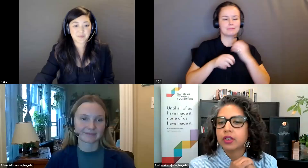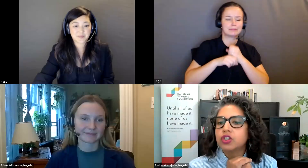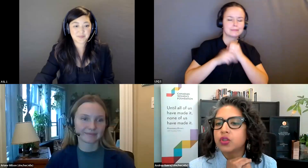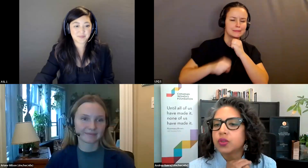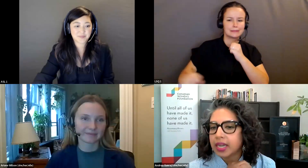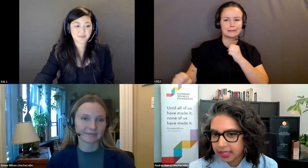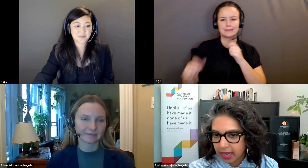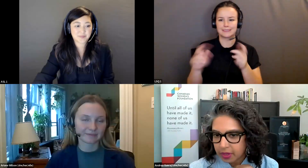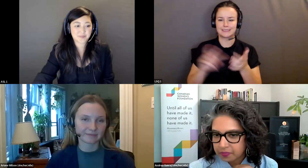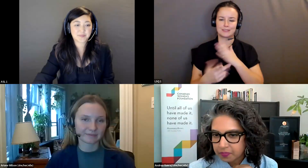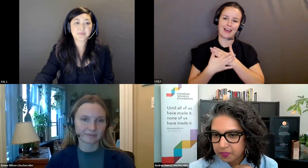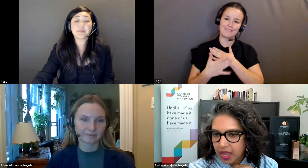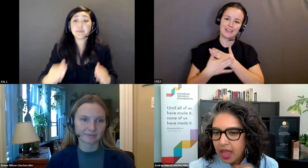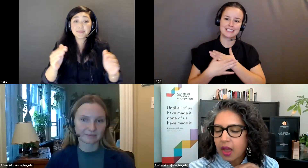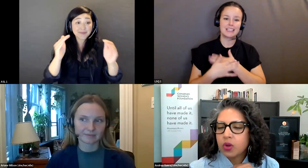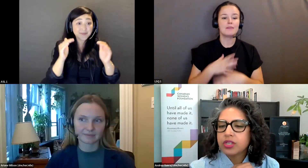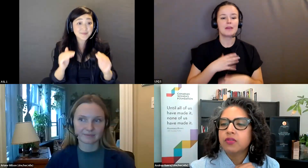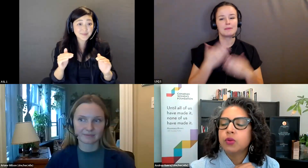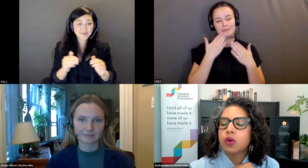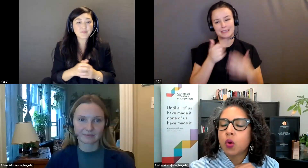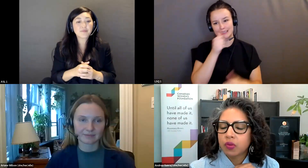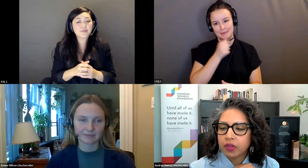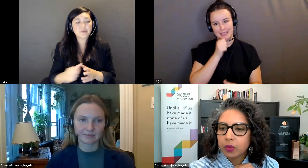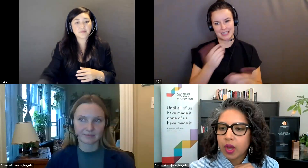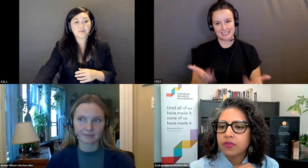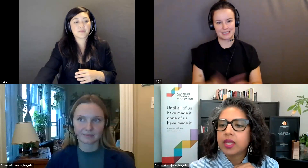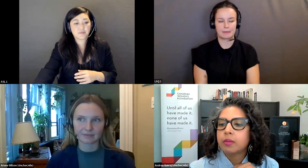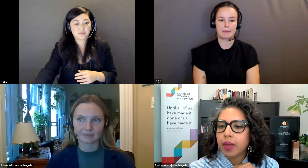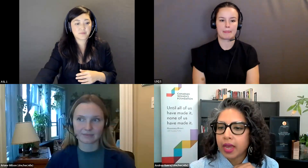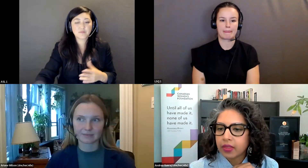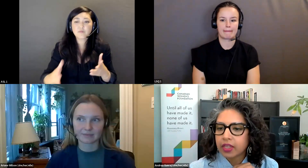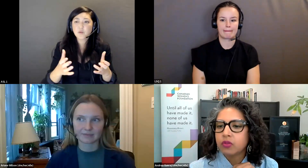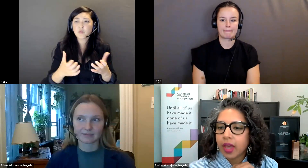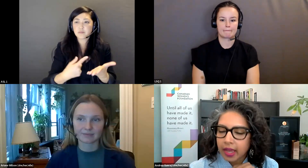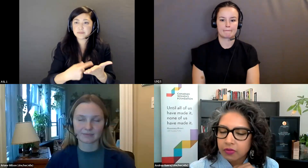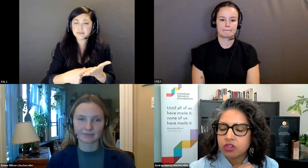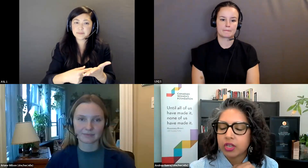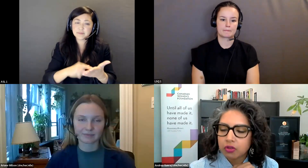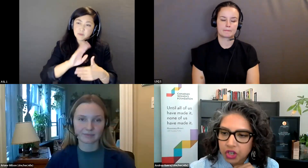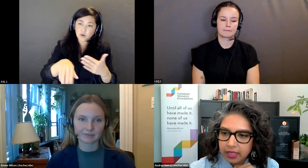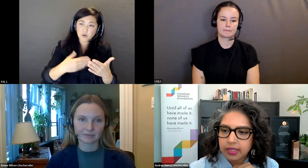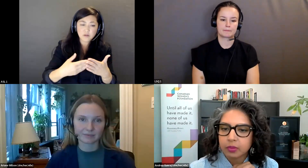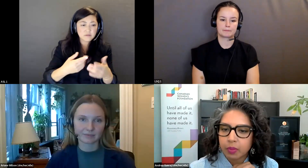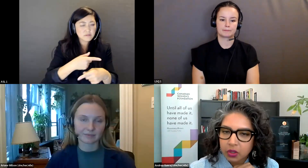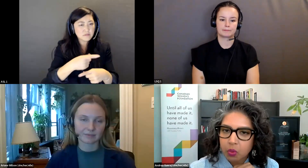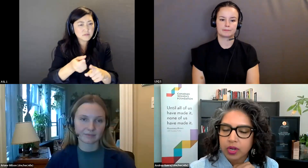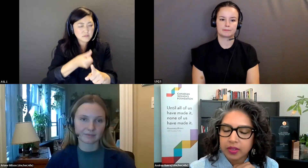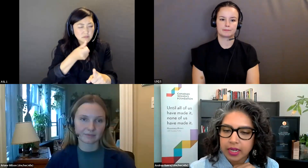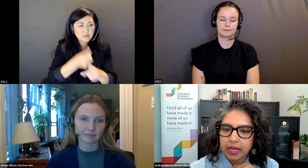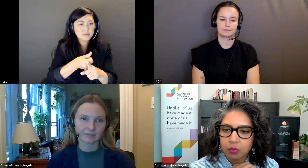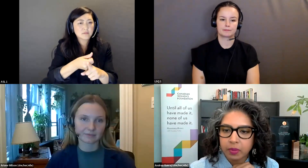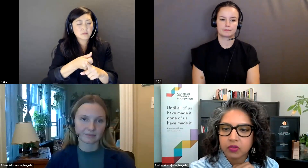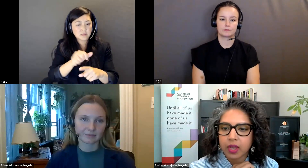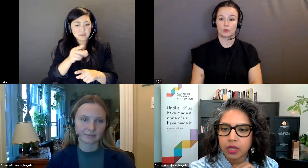move on to the next segment. I want to give you an overview of the impact that you've had for gender justice by